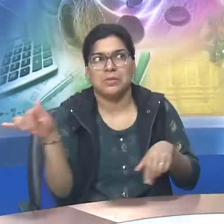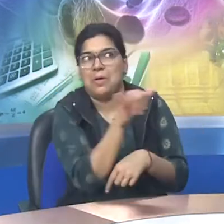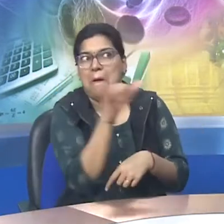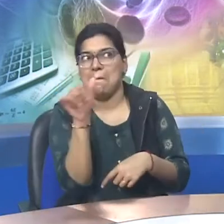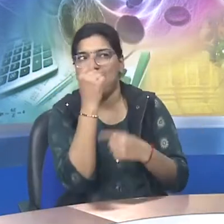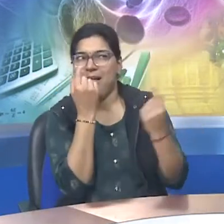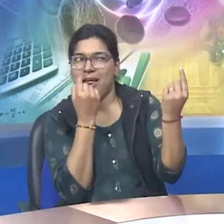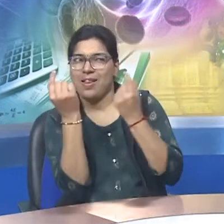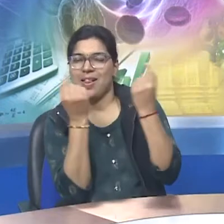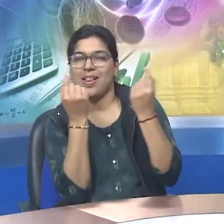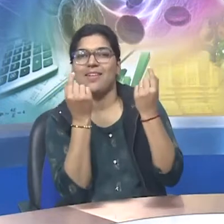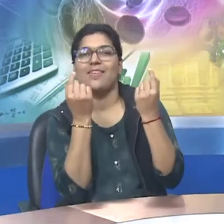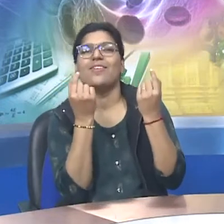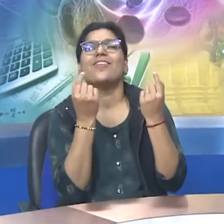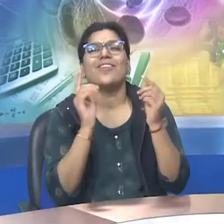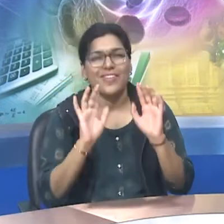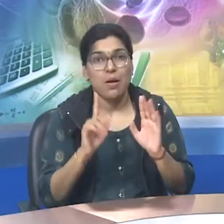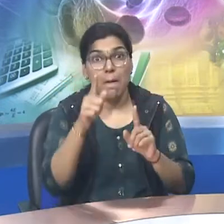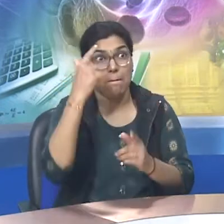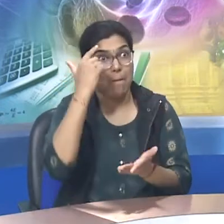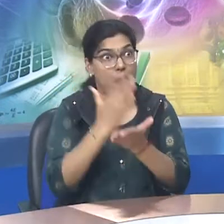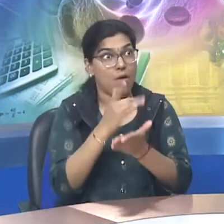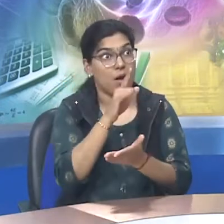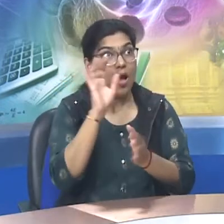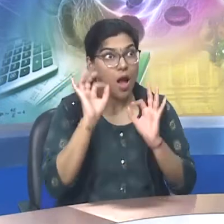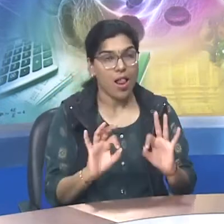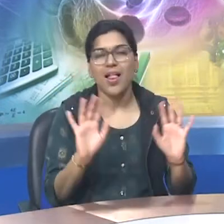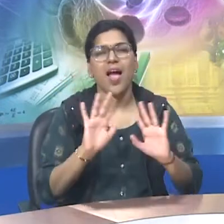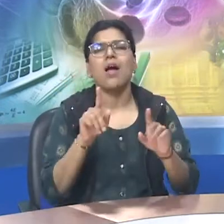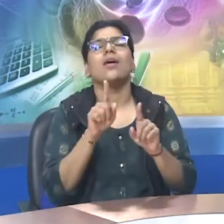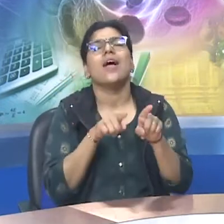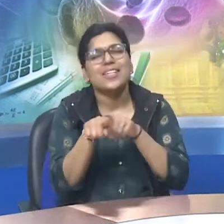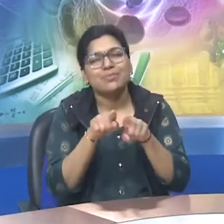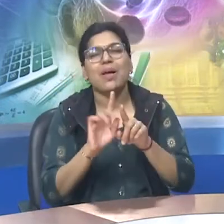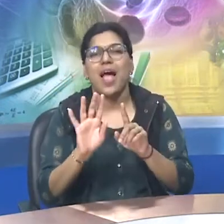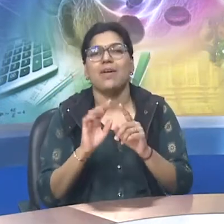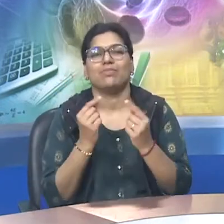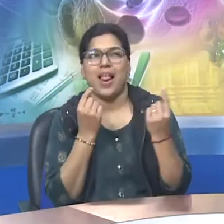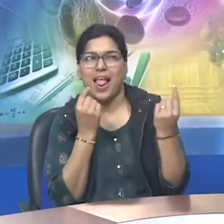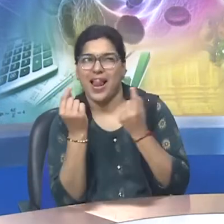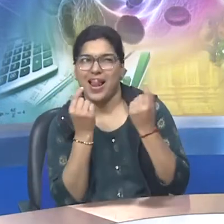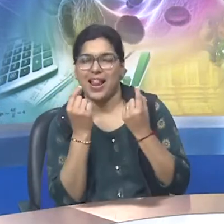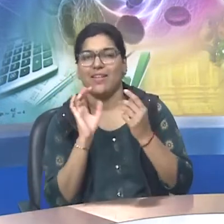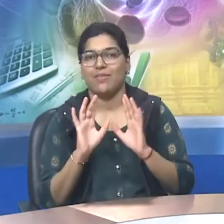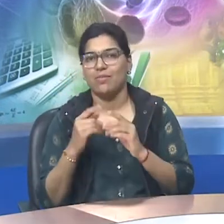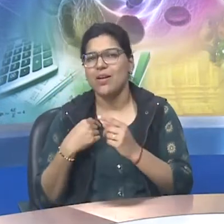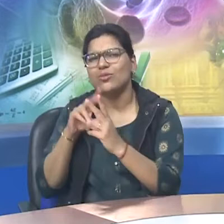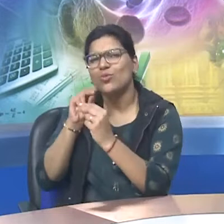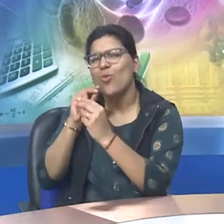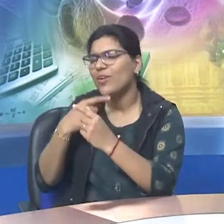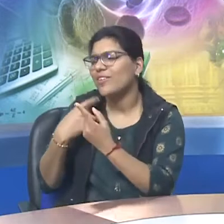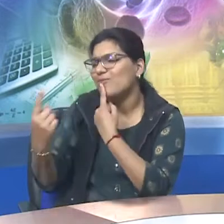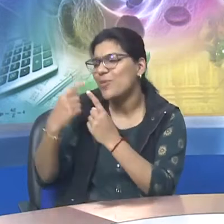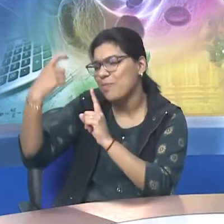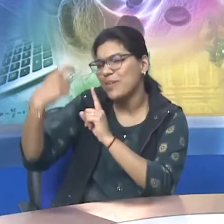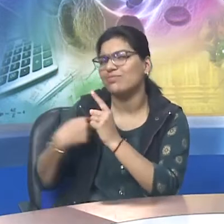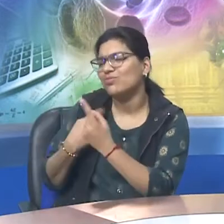sitting or talking in the darkness, then we can say that you are a person, or she was a